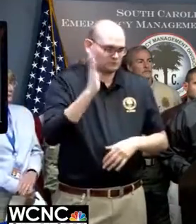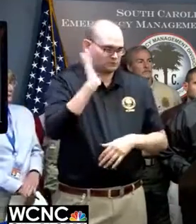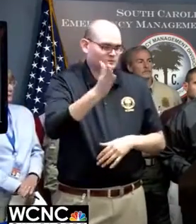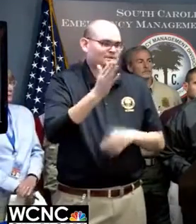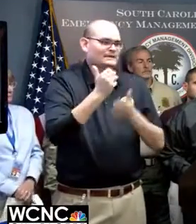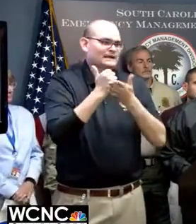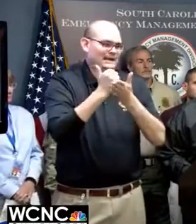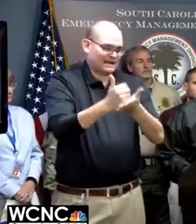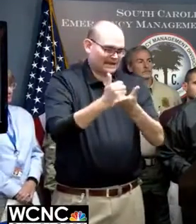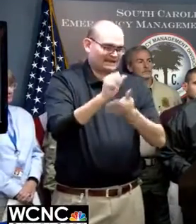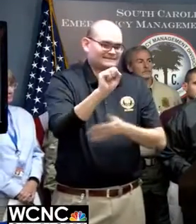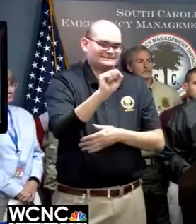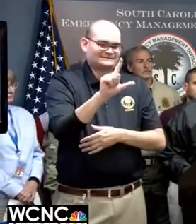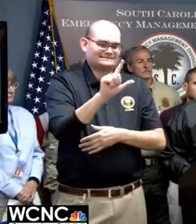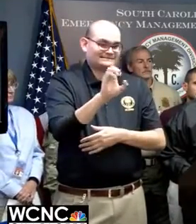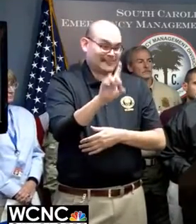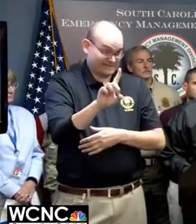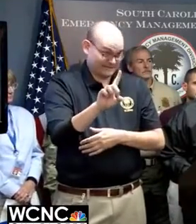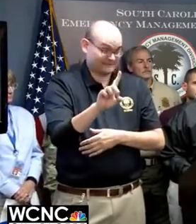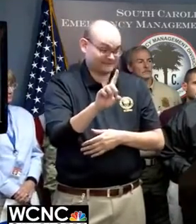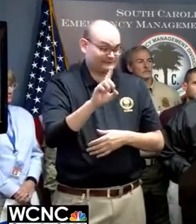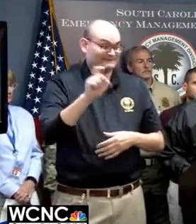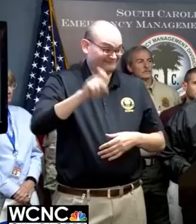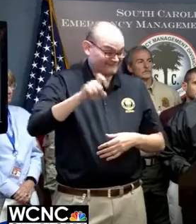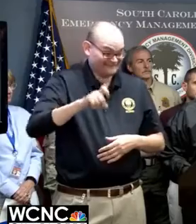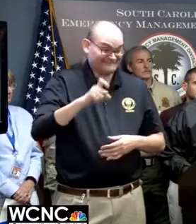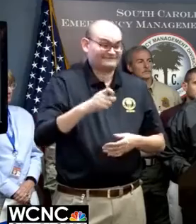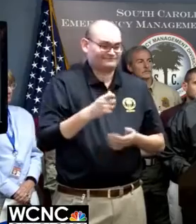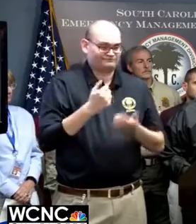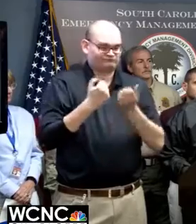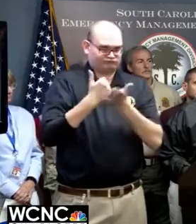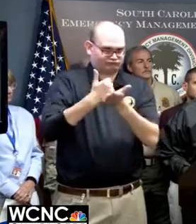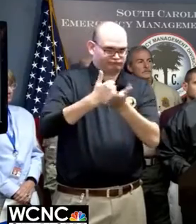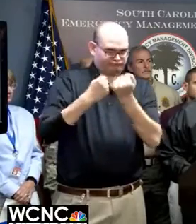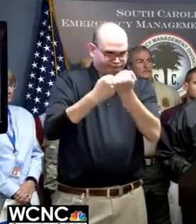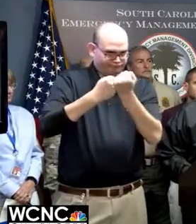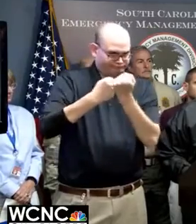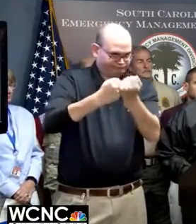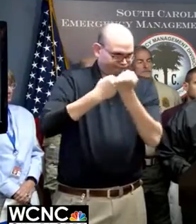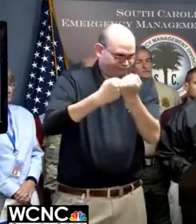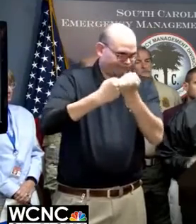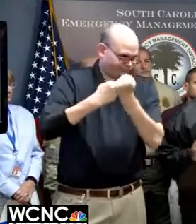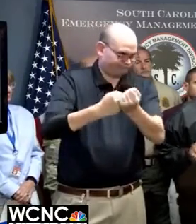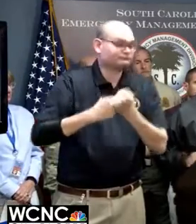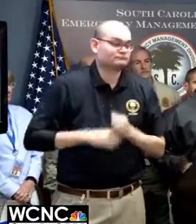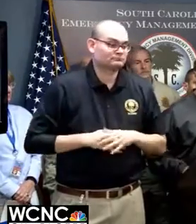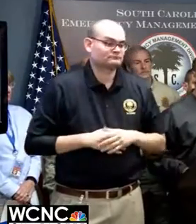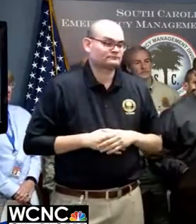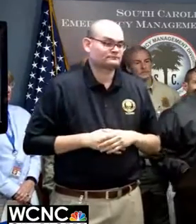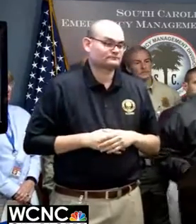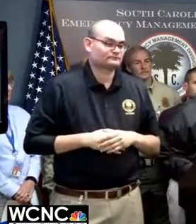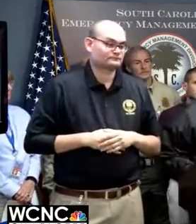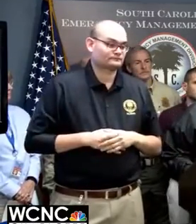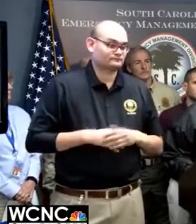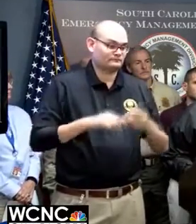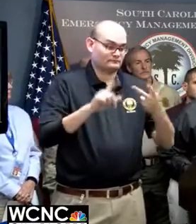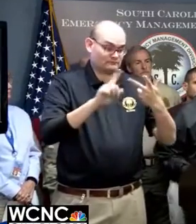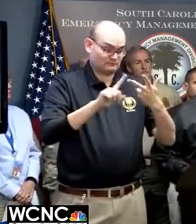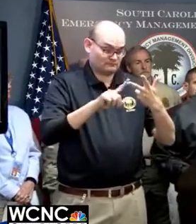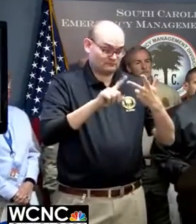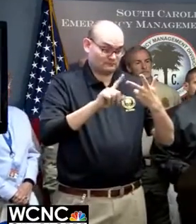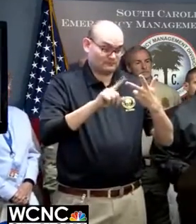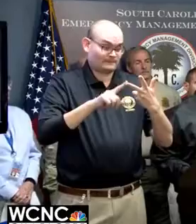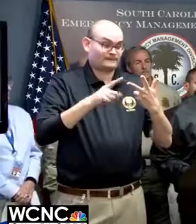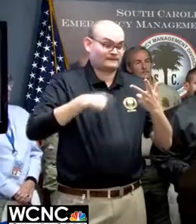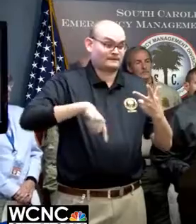efforts should those calls come to our request. And thirdly, as stated earlier, we are preparing